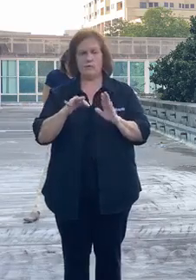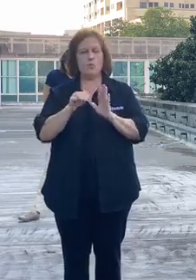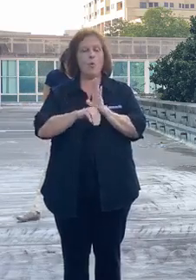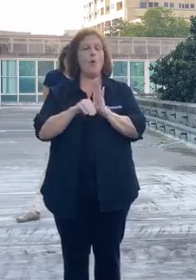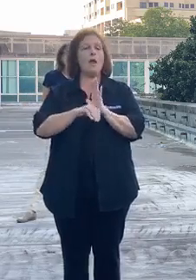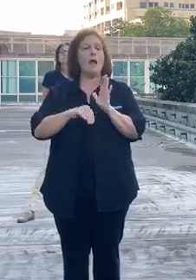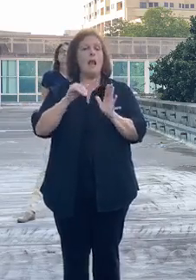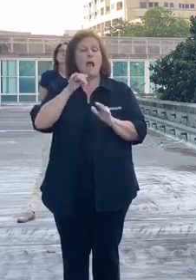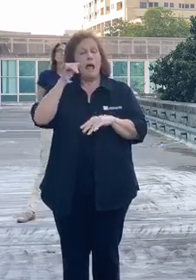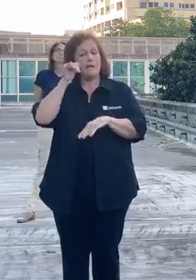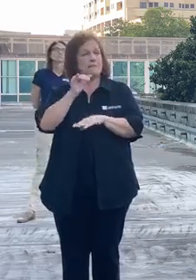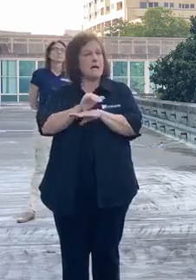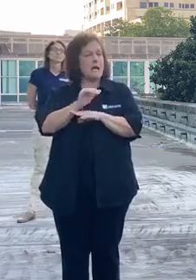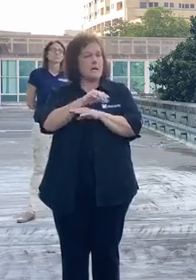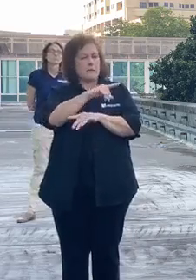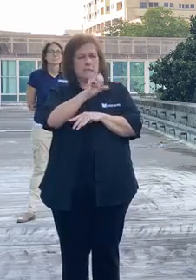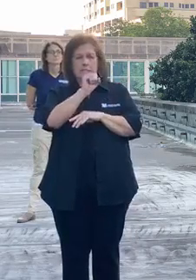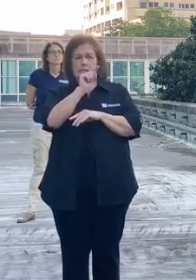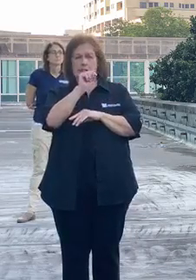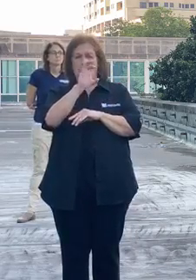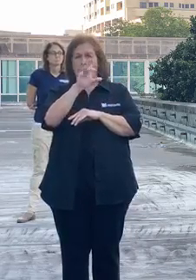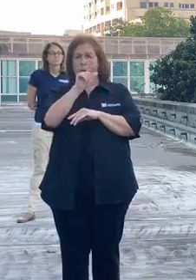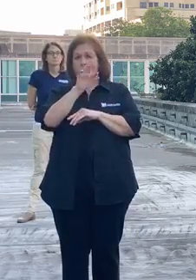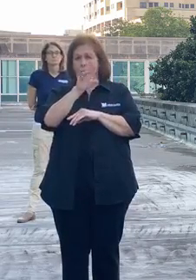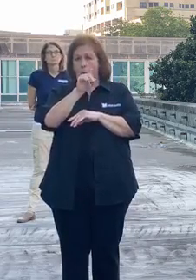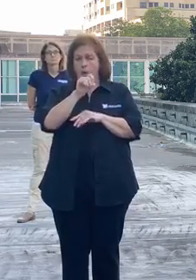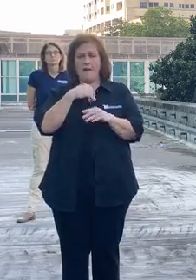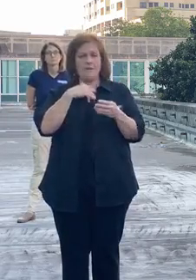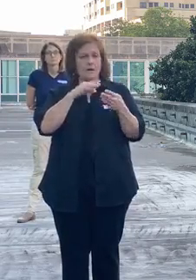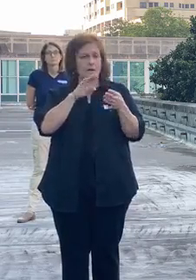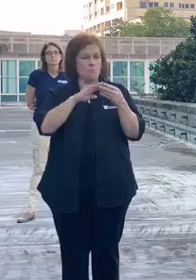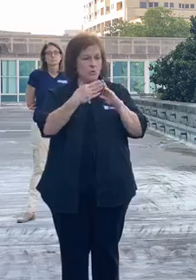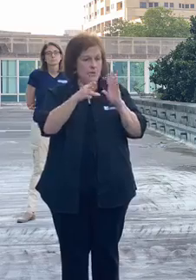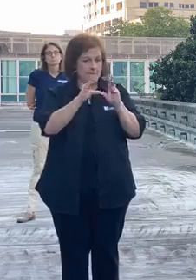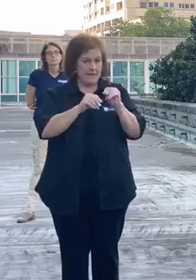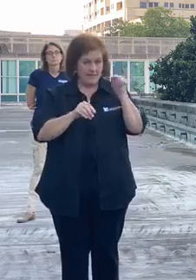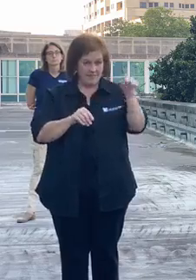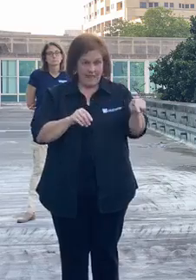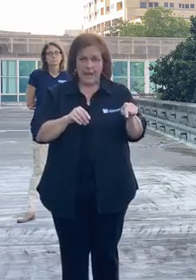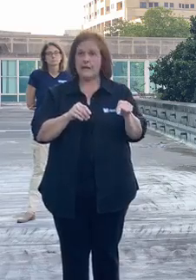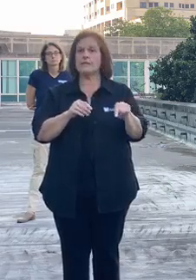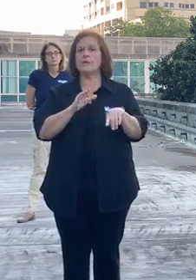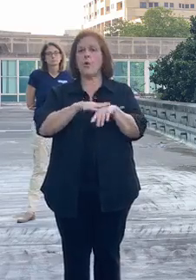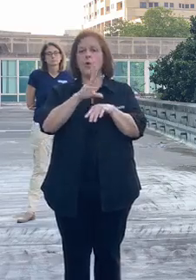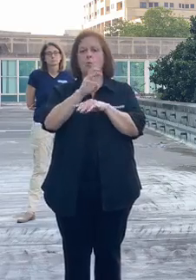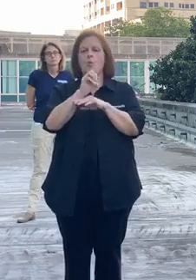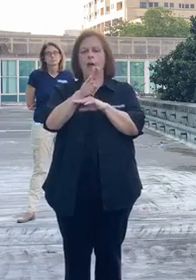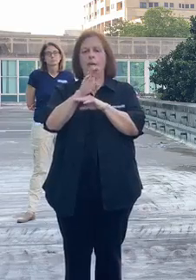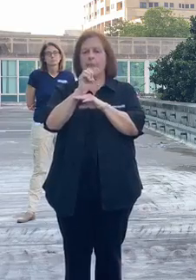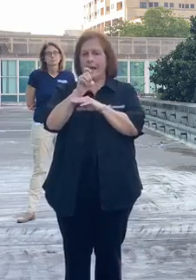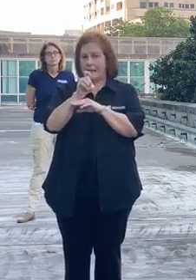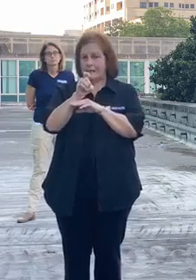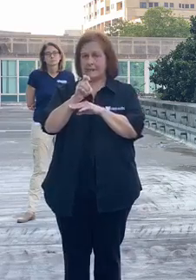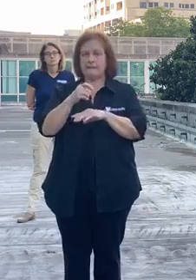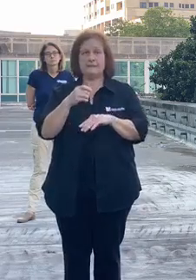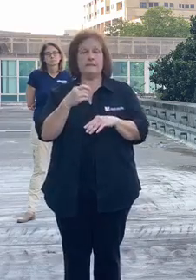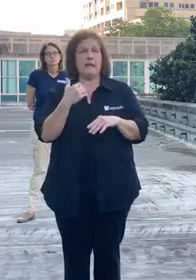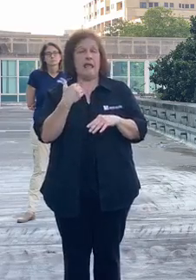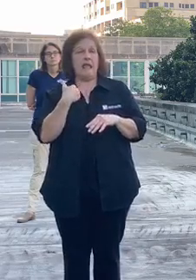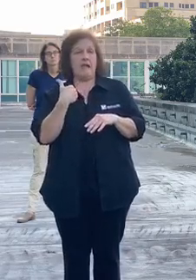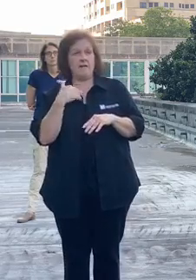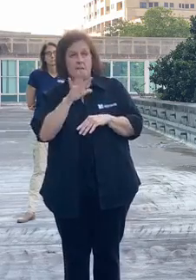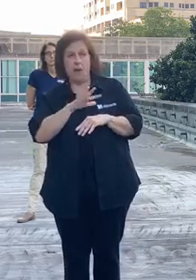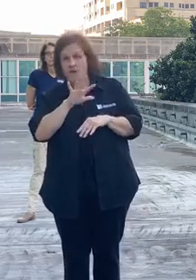Last night, I think we had St. Claude. We had a community meeting via WebEx. We had over